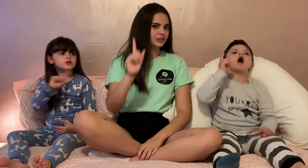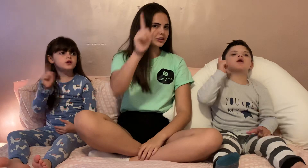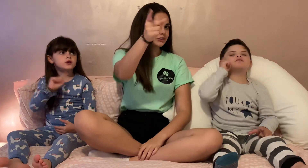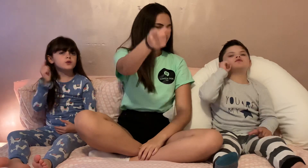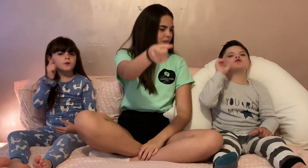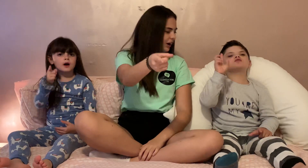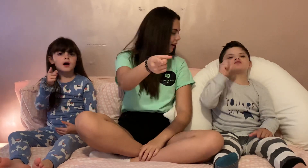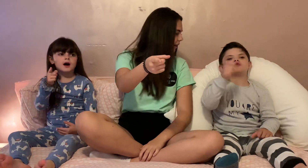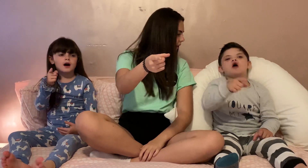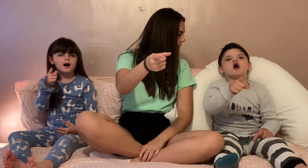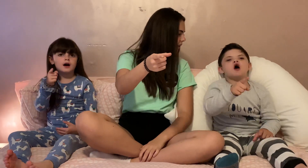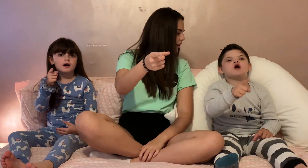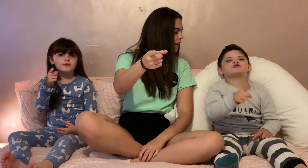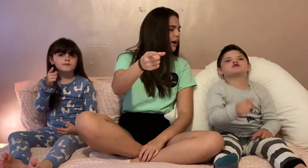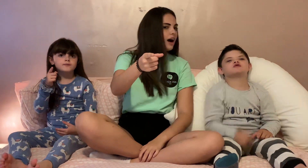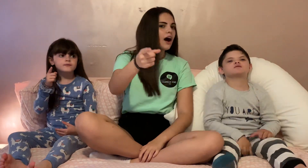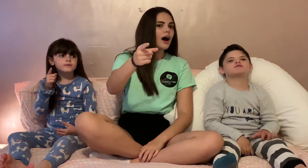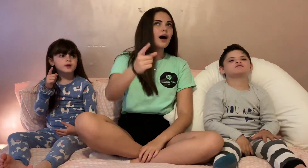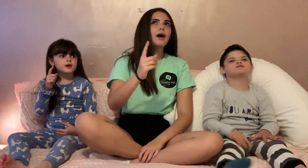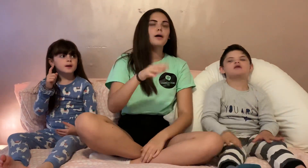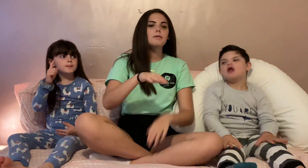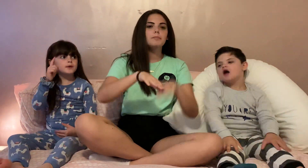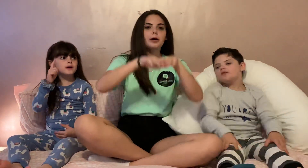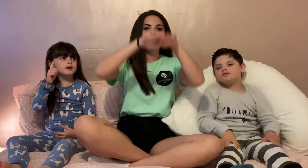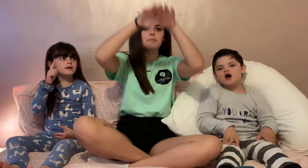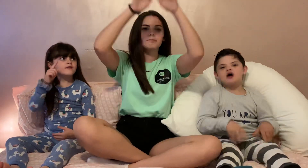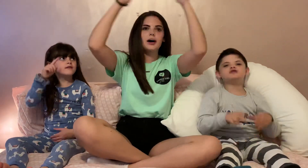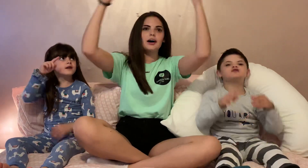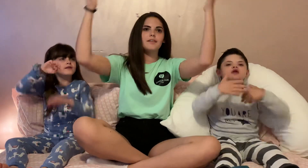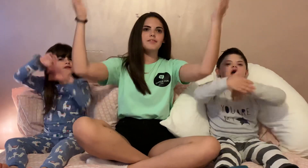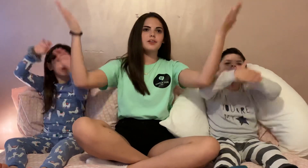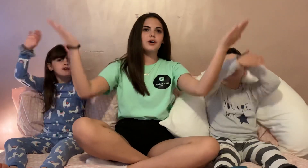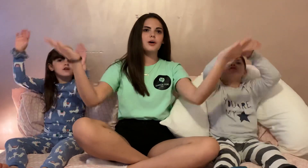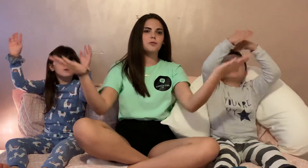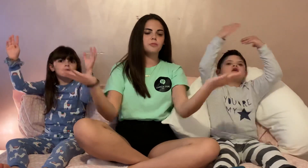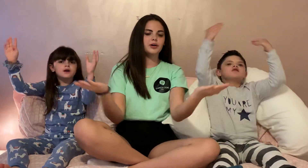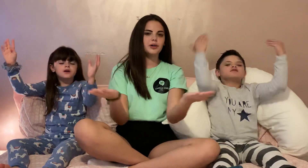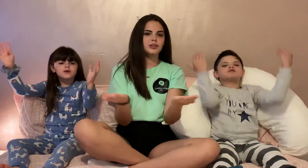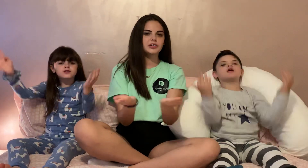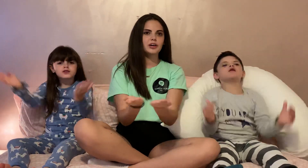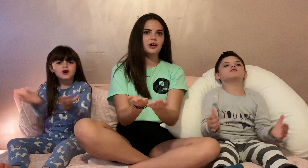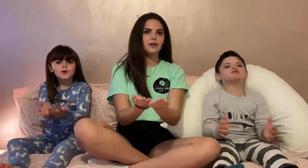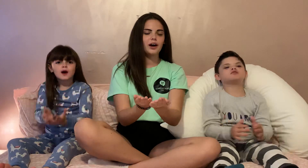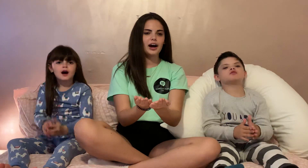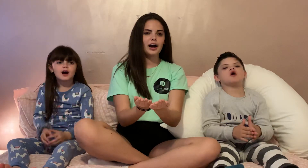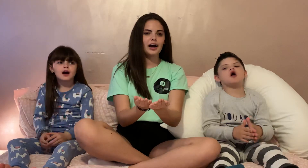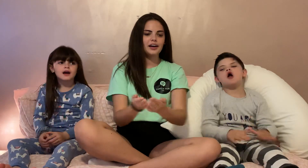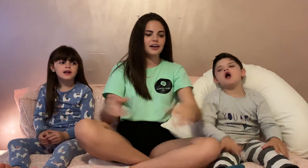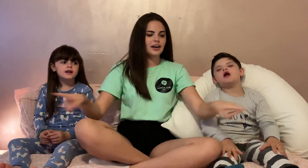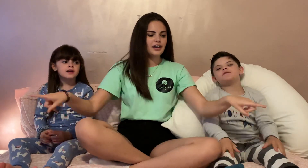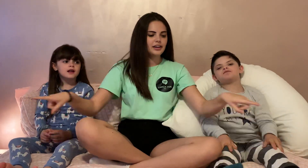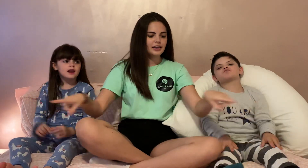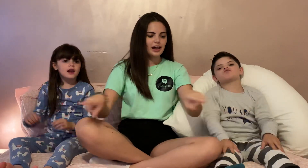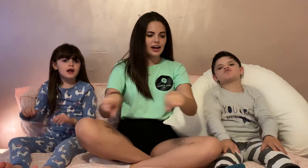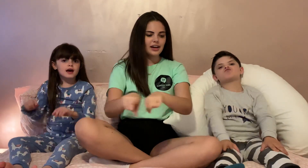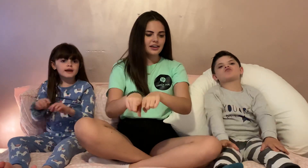you are. Up above the world so high, like